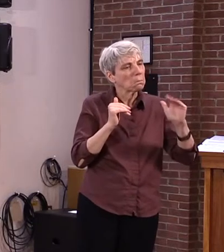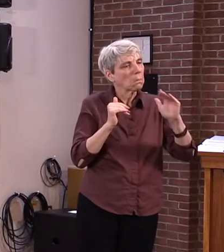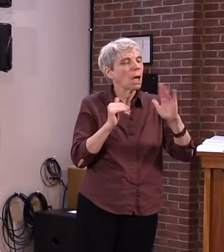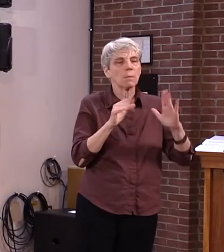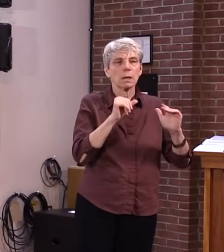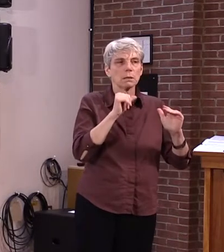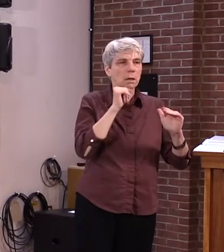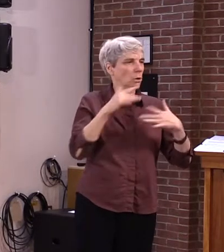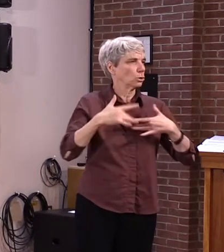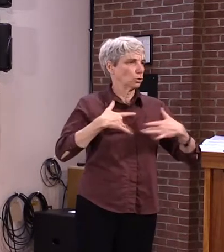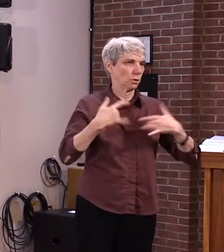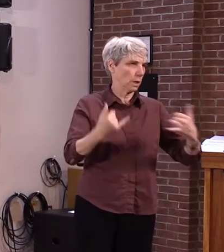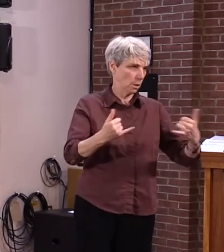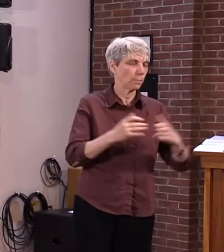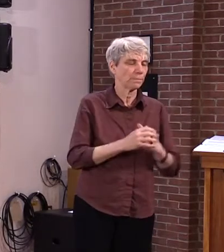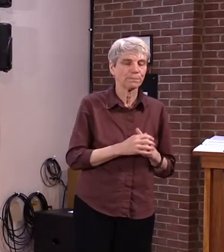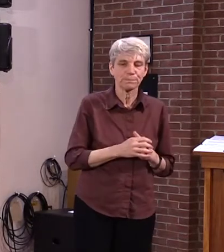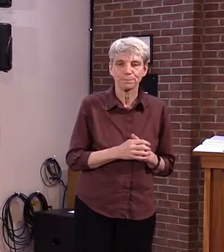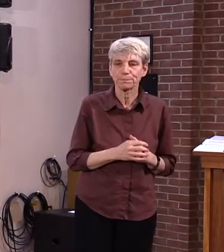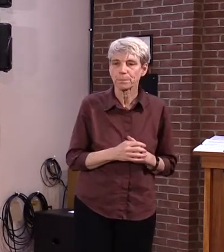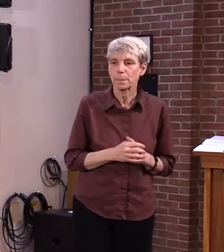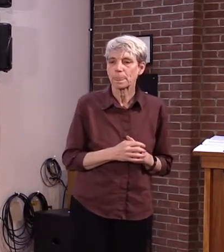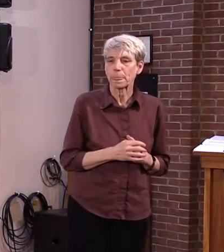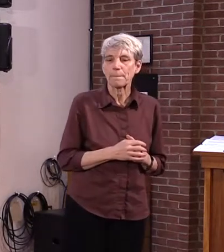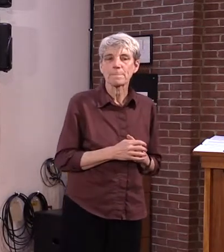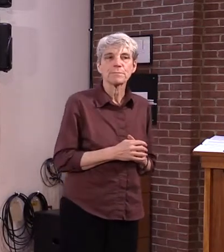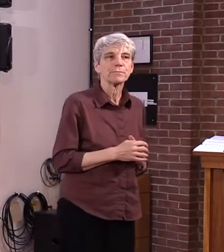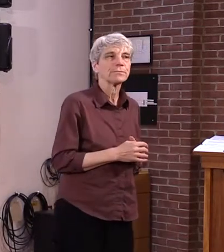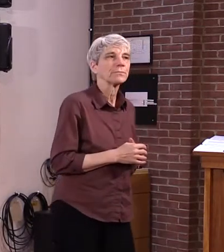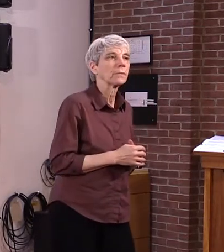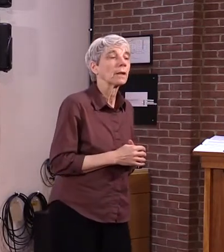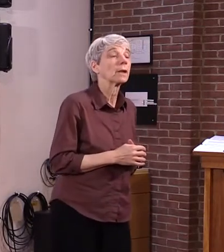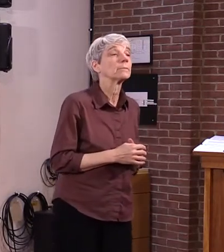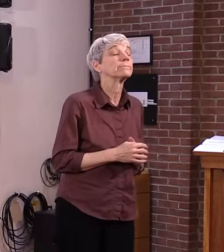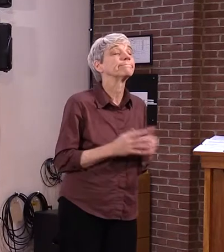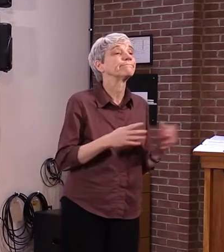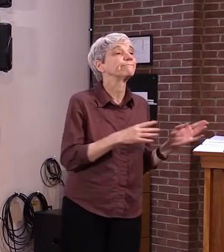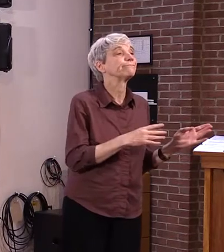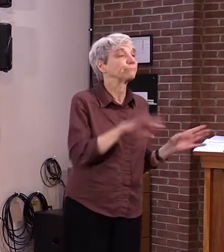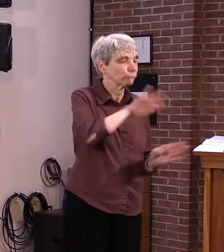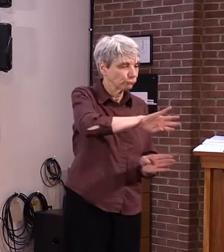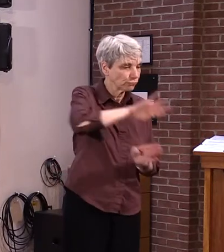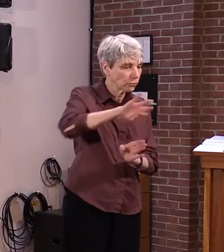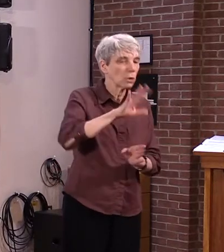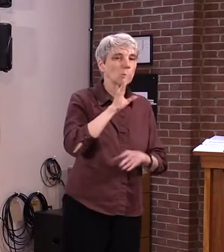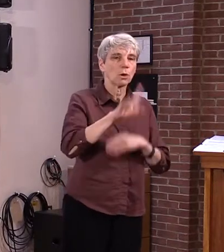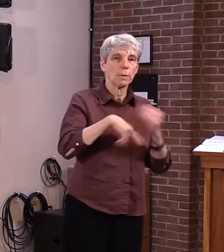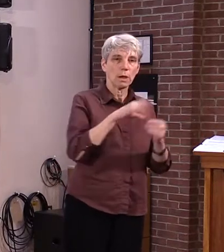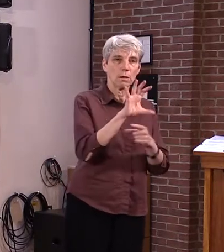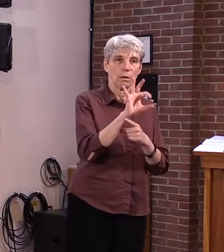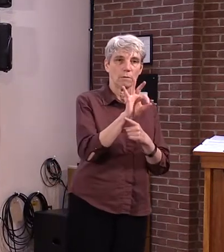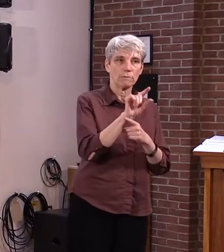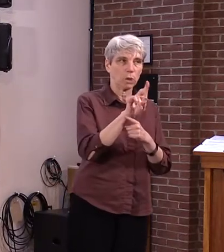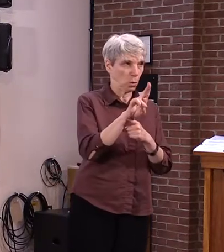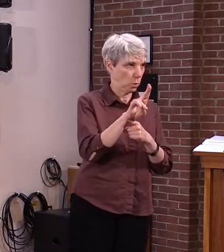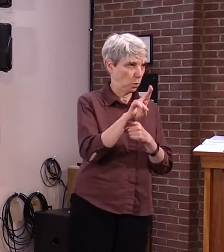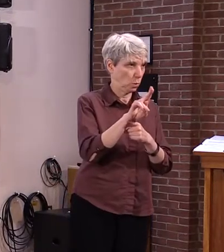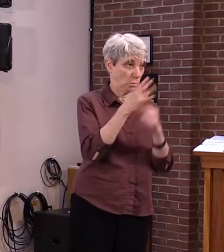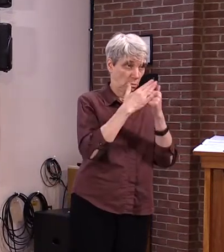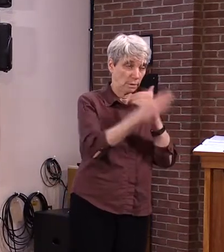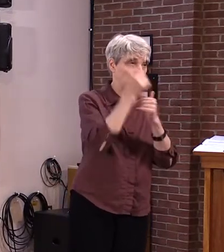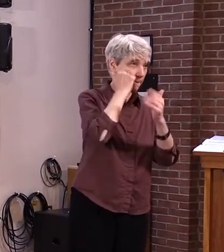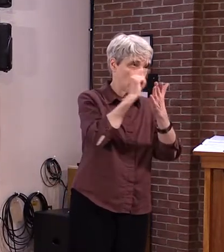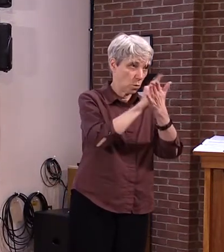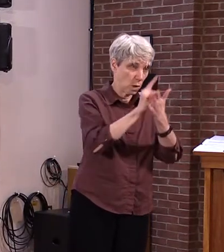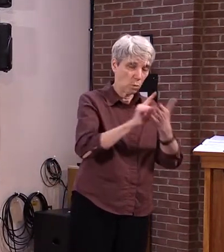time. Speaking now just high level about the Vermont flu data, this is something we'll present on each week since we're getting into that